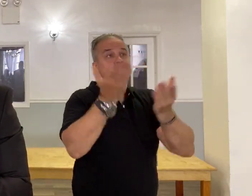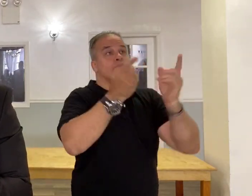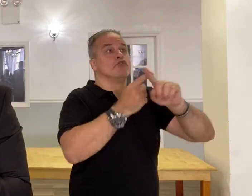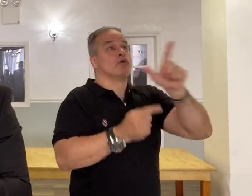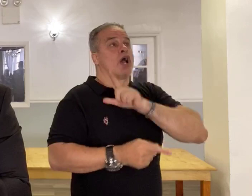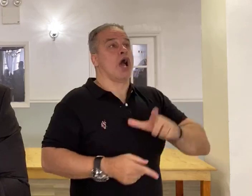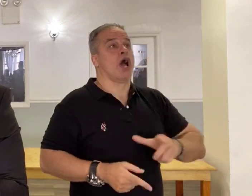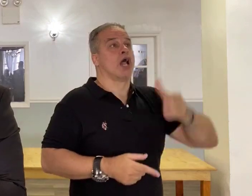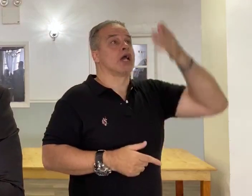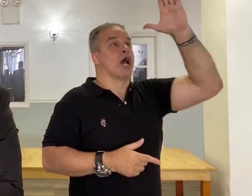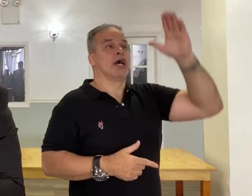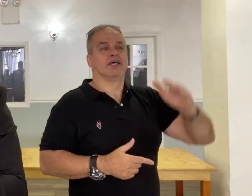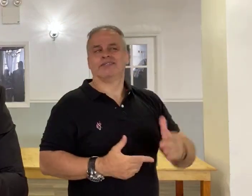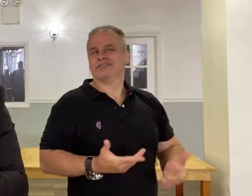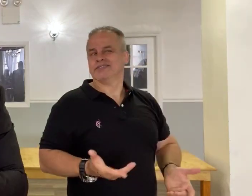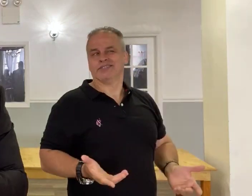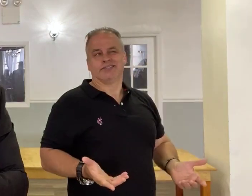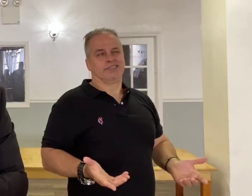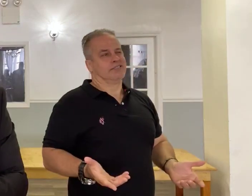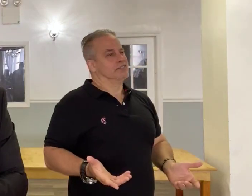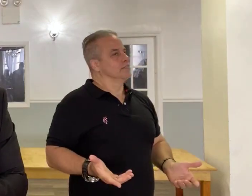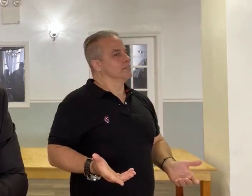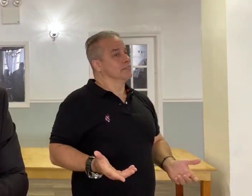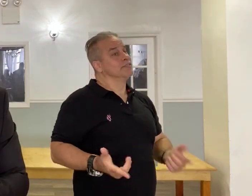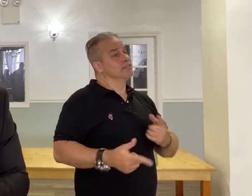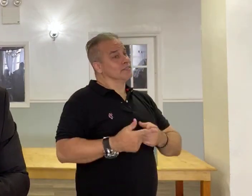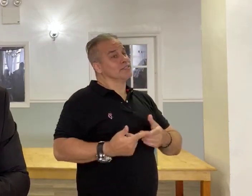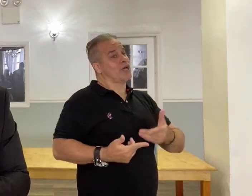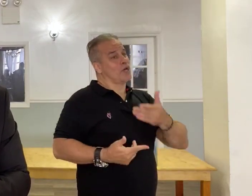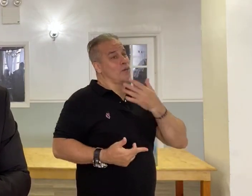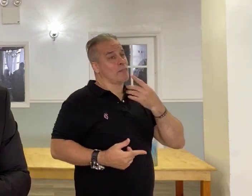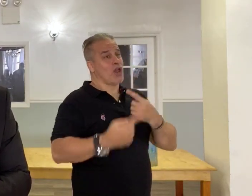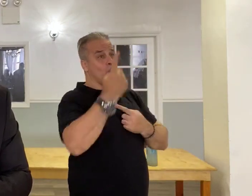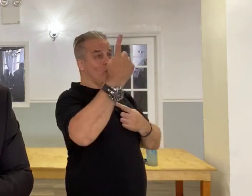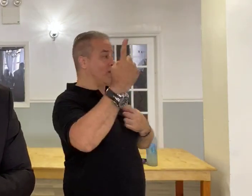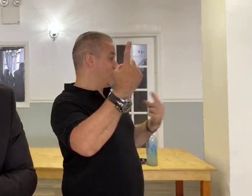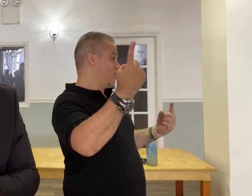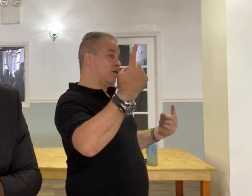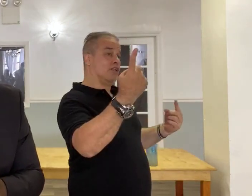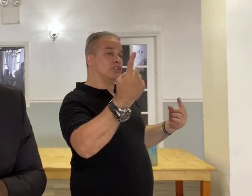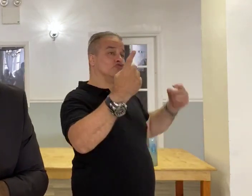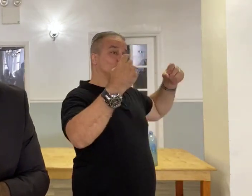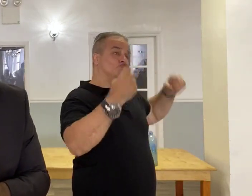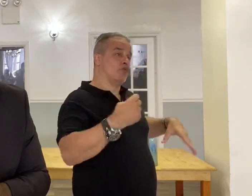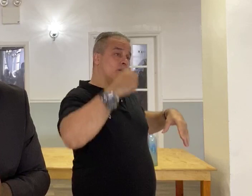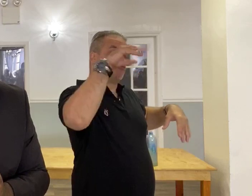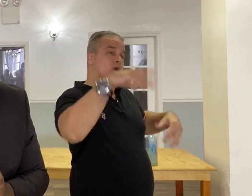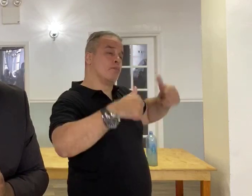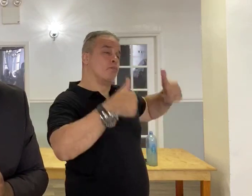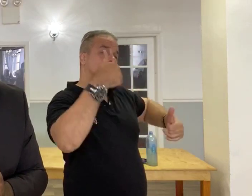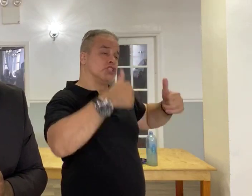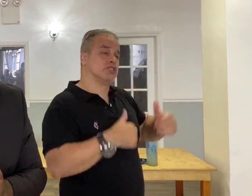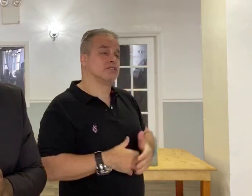Well, you might have to say goodbye to that thing. You might have to say goodbye to that thing.